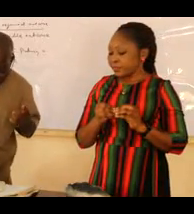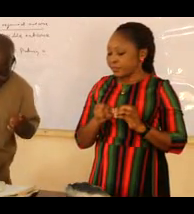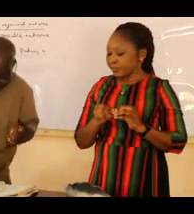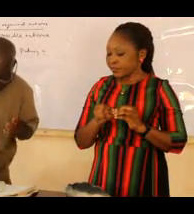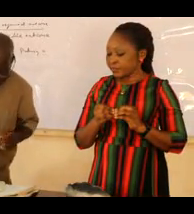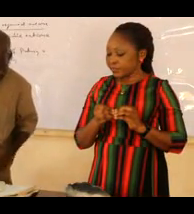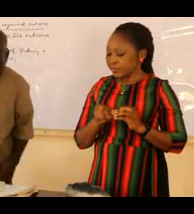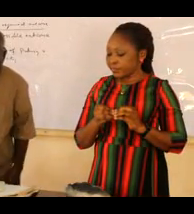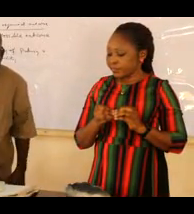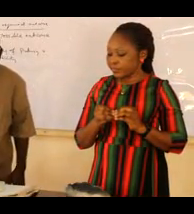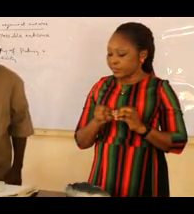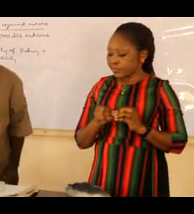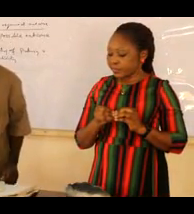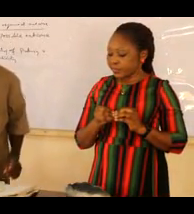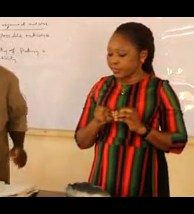mutually exclusive.